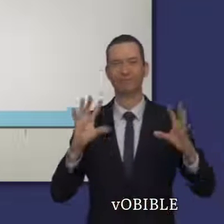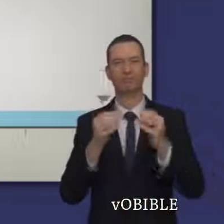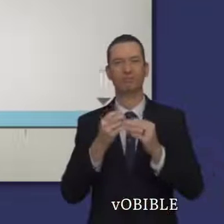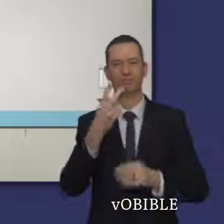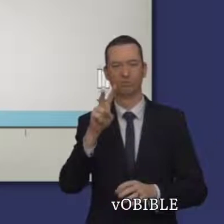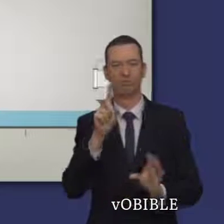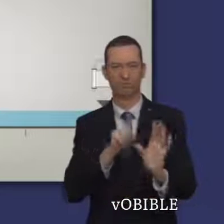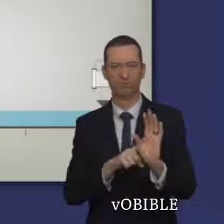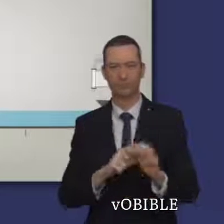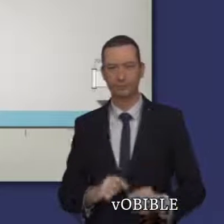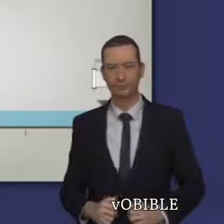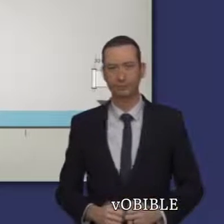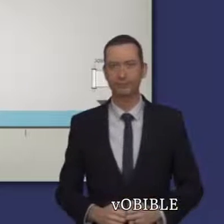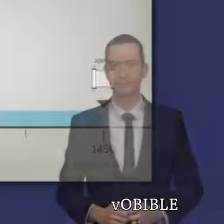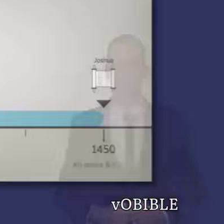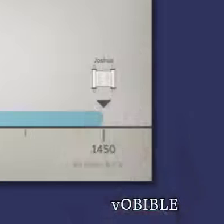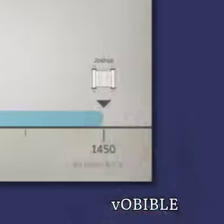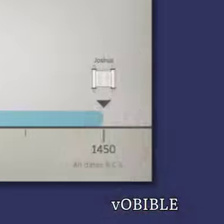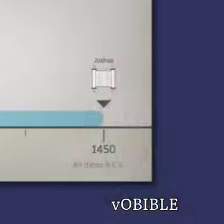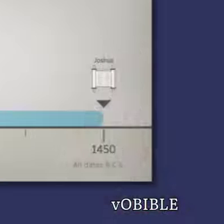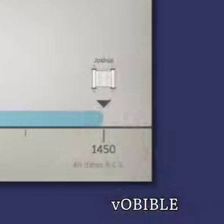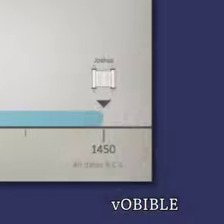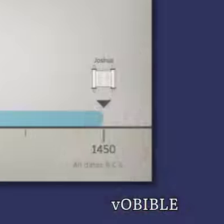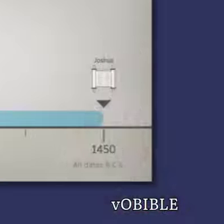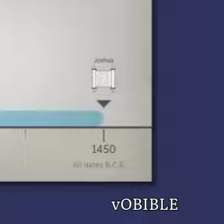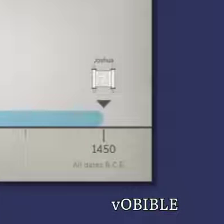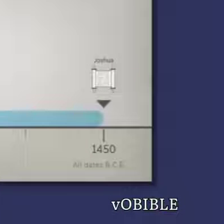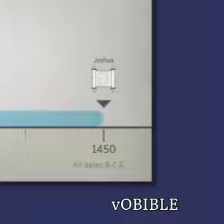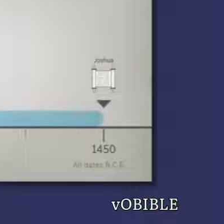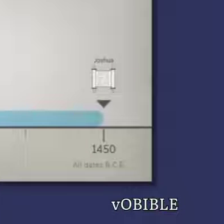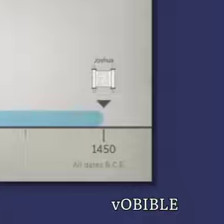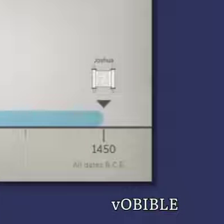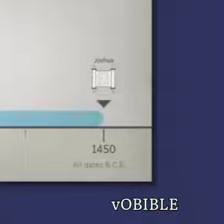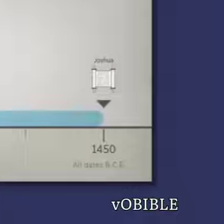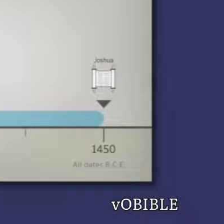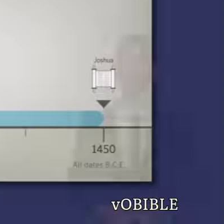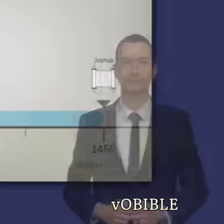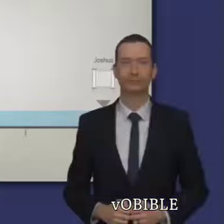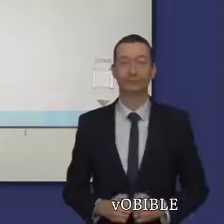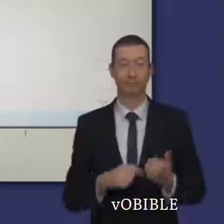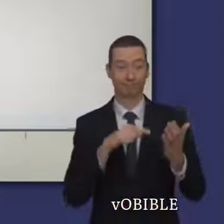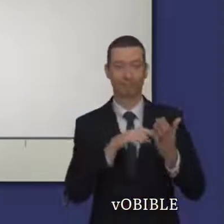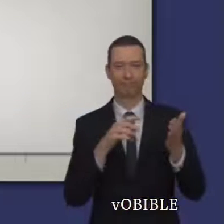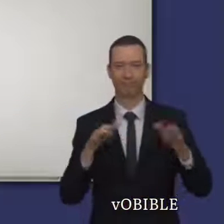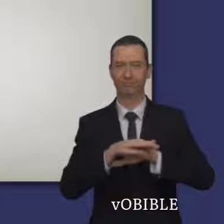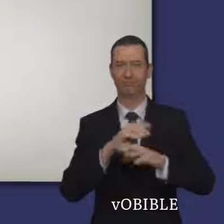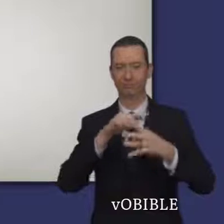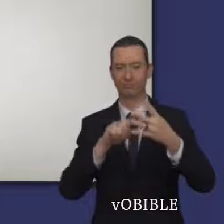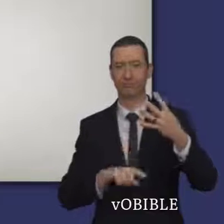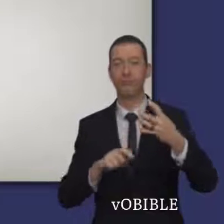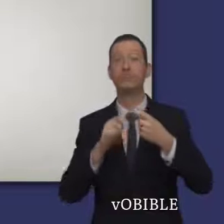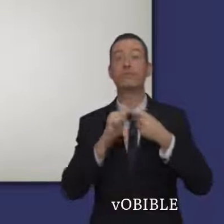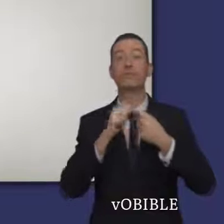1473 BCE and ending in about 1450 BCE when the book was completed. The book